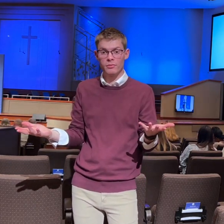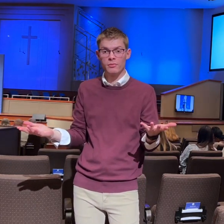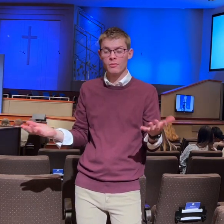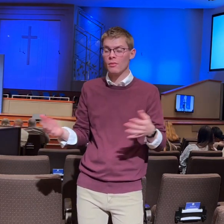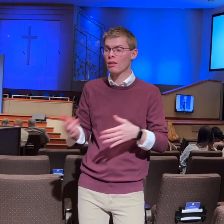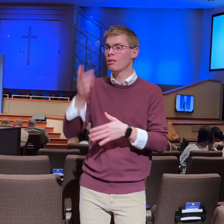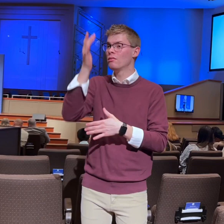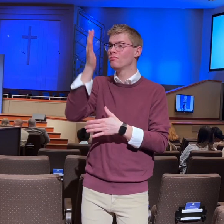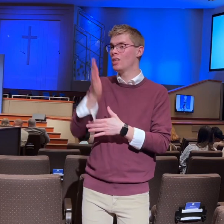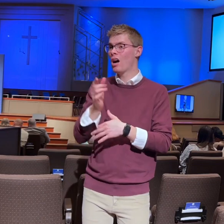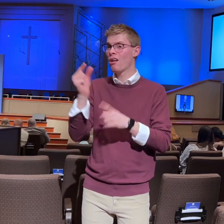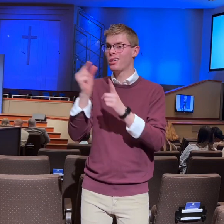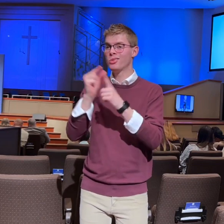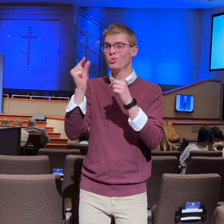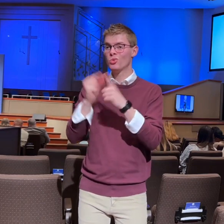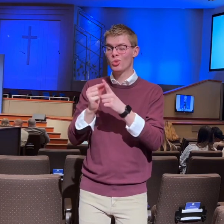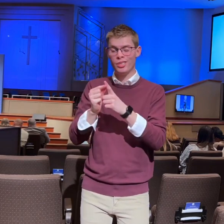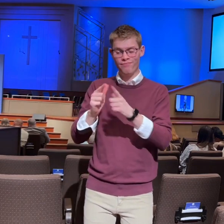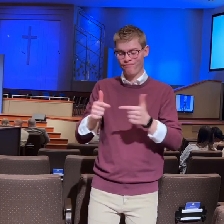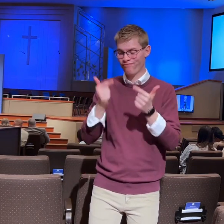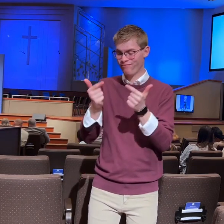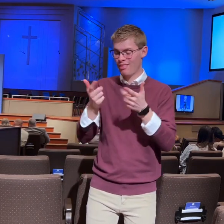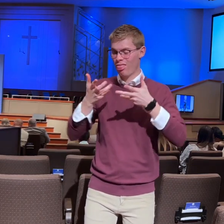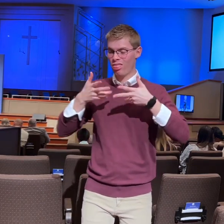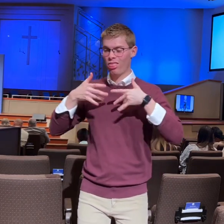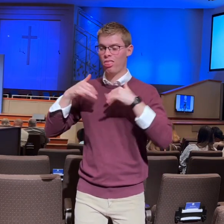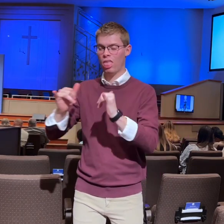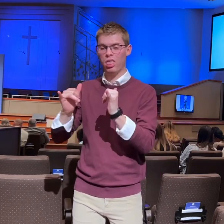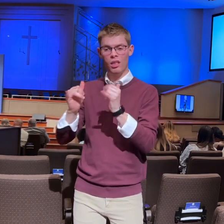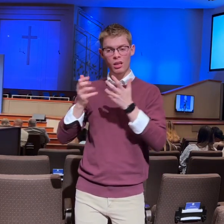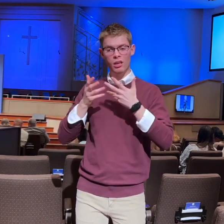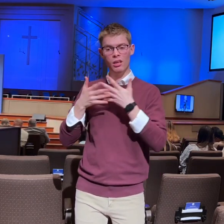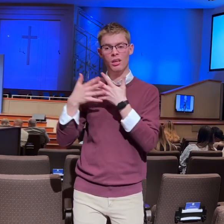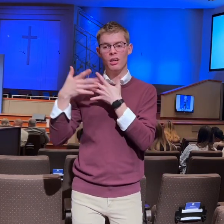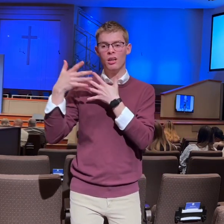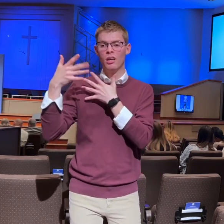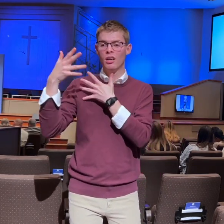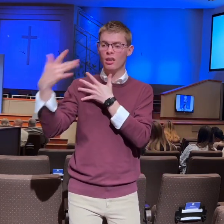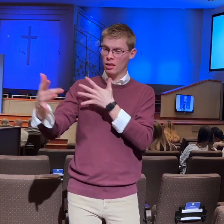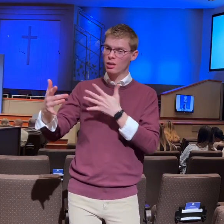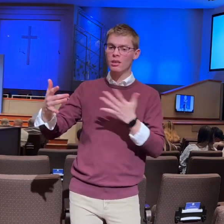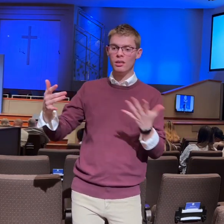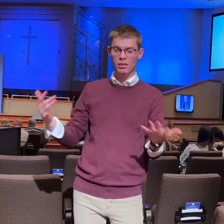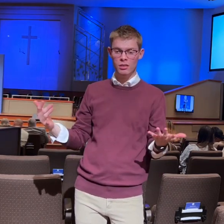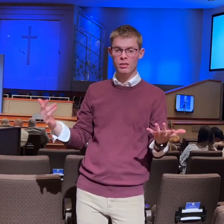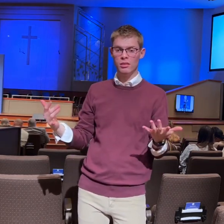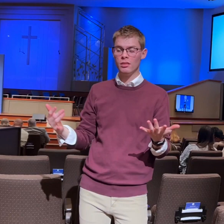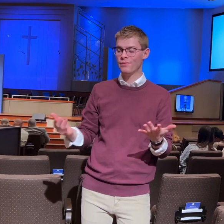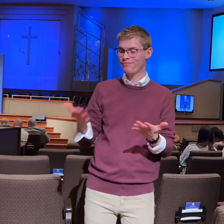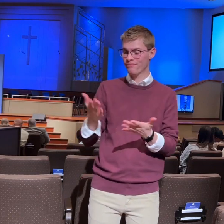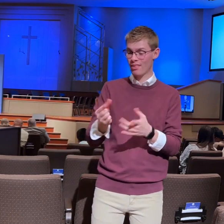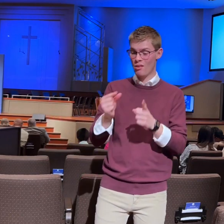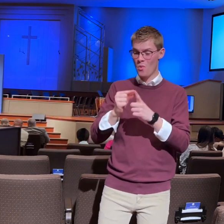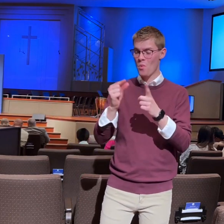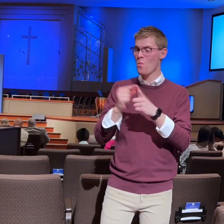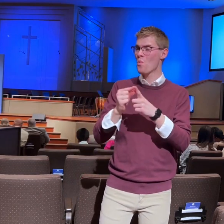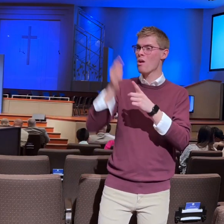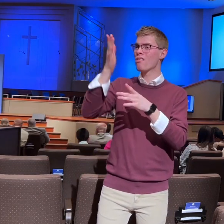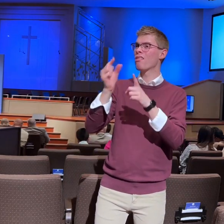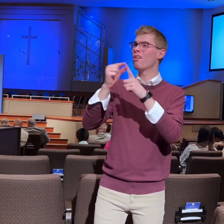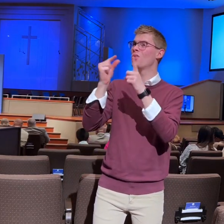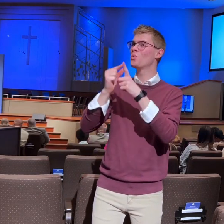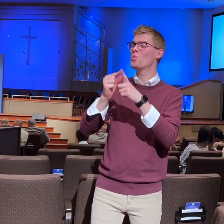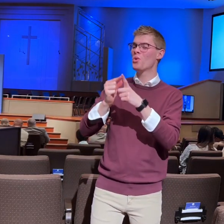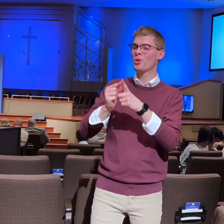which liveth and abideth forever. The word of God liveth and abideth forever. The word of God is quick and powerful and sharper than any two-edged